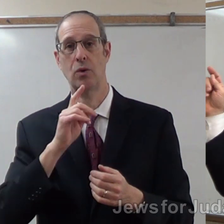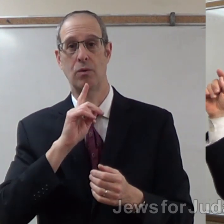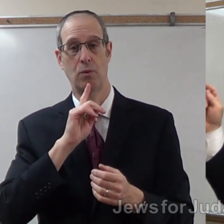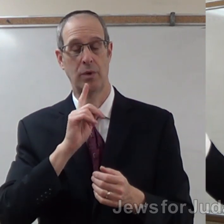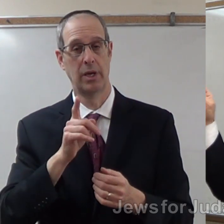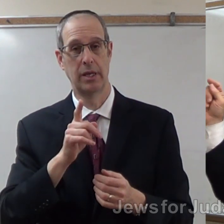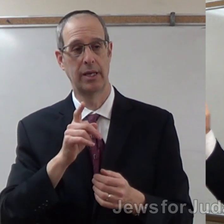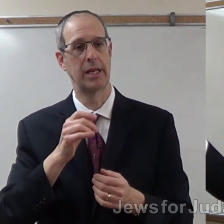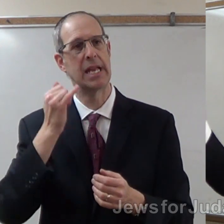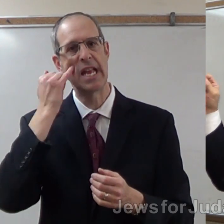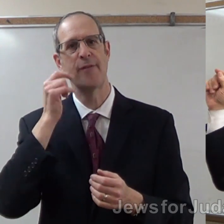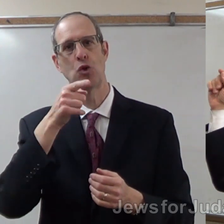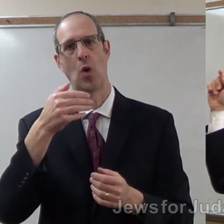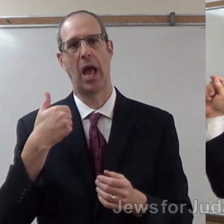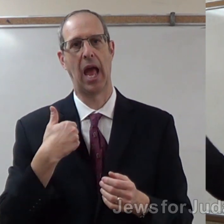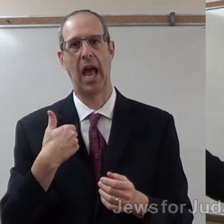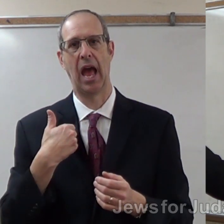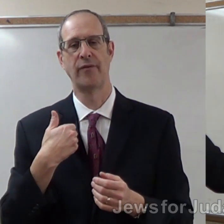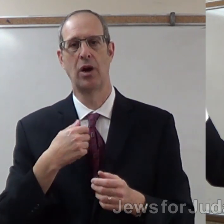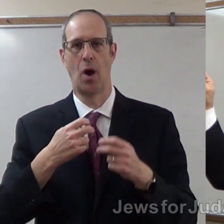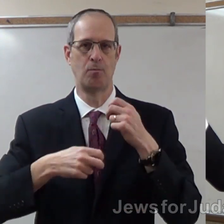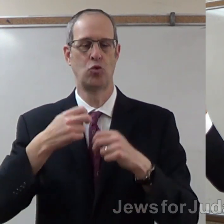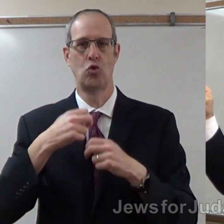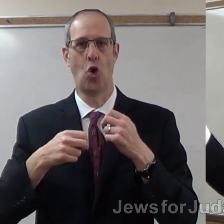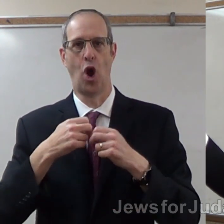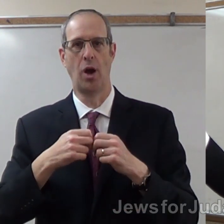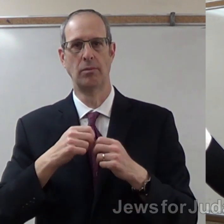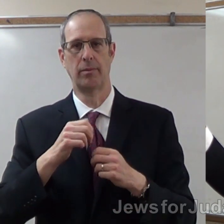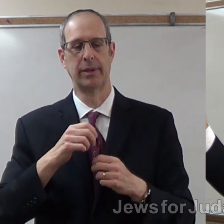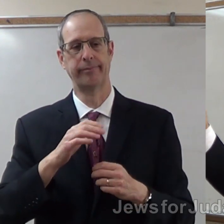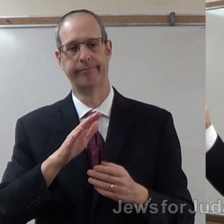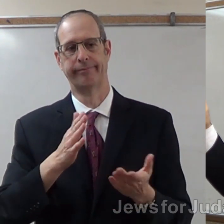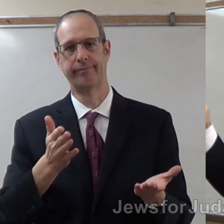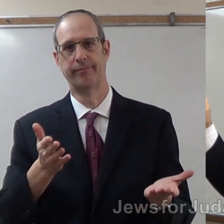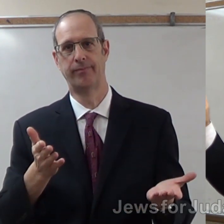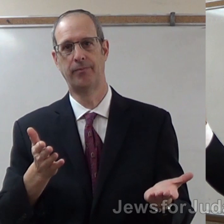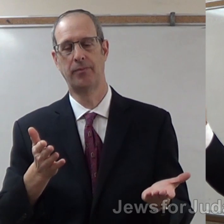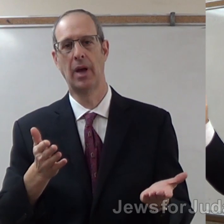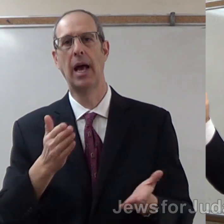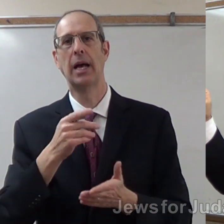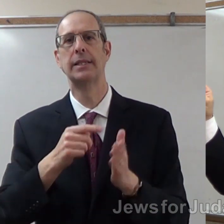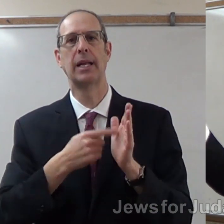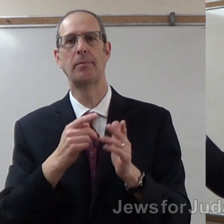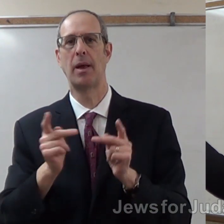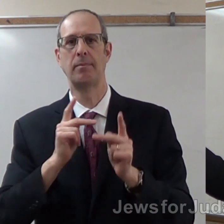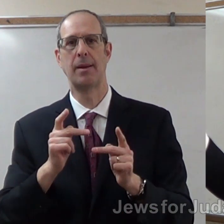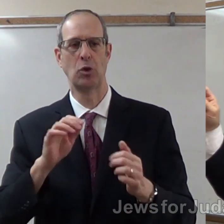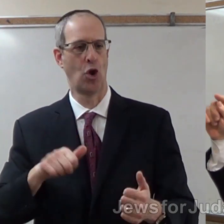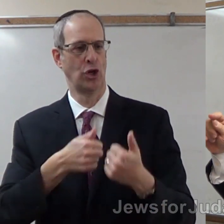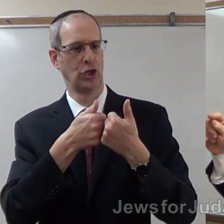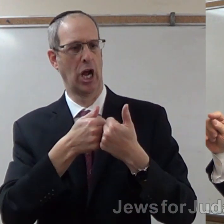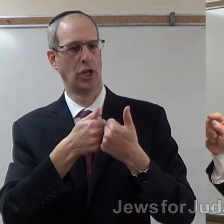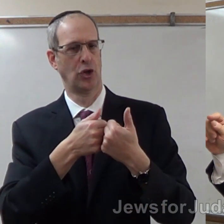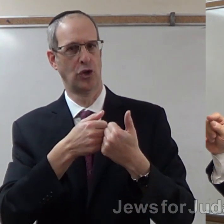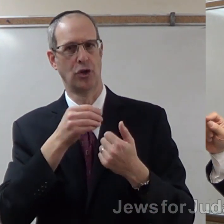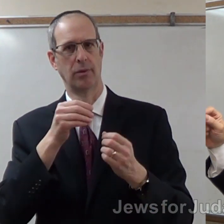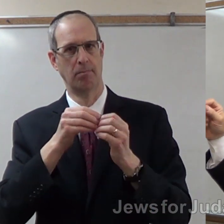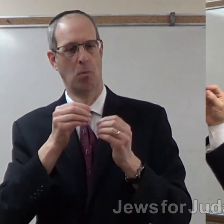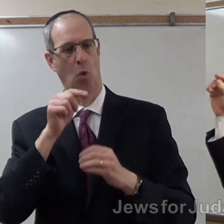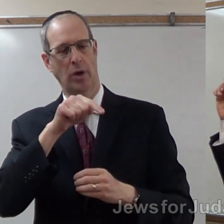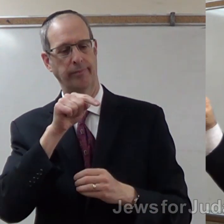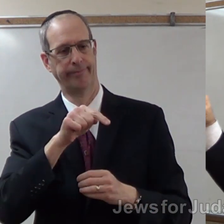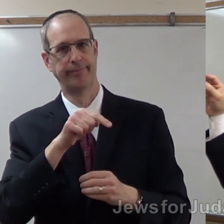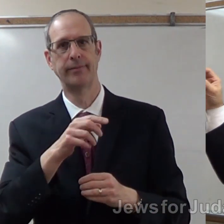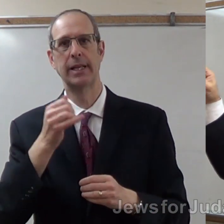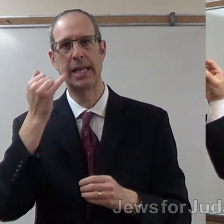especially if you have a problem in this area. Some people are challenged more than others.